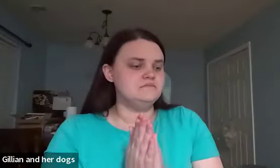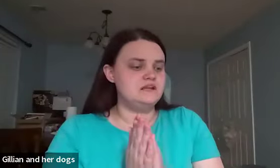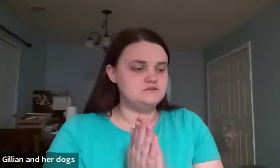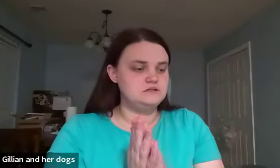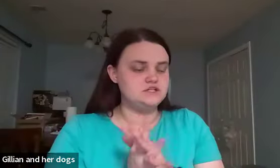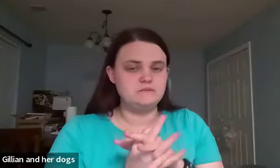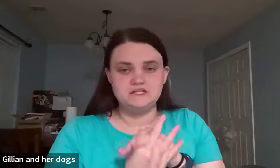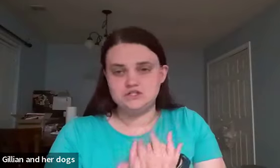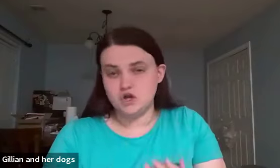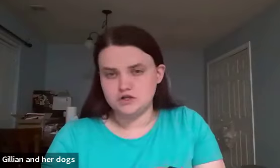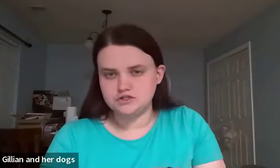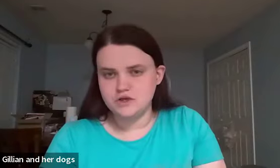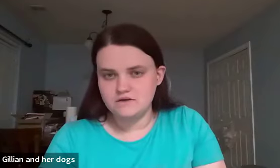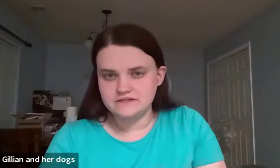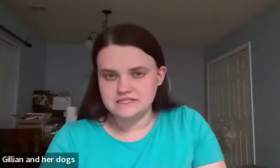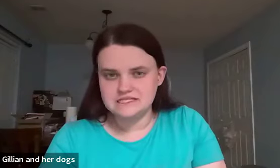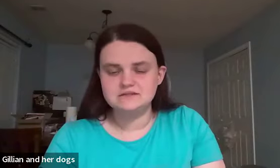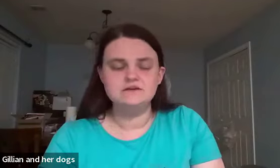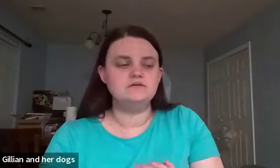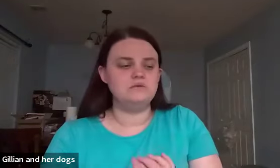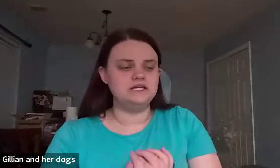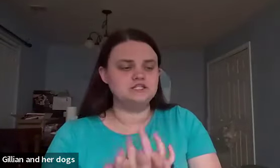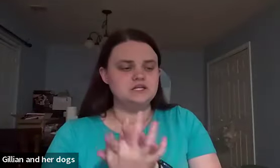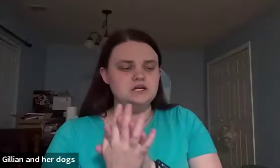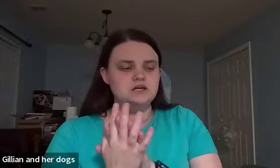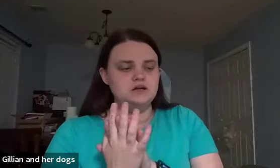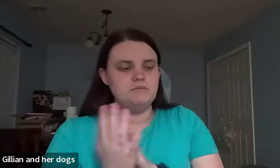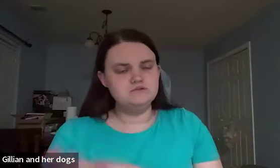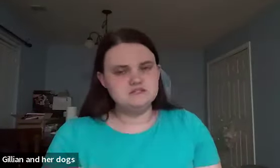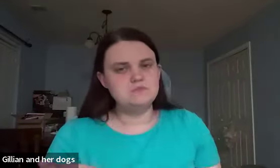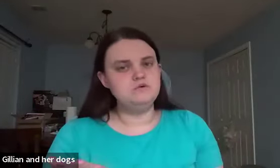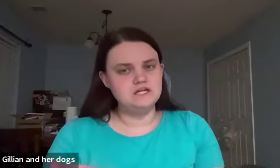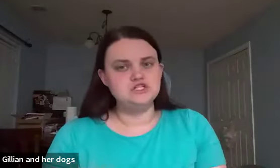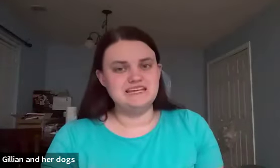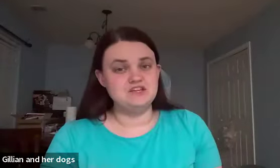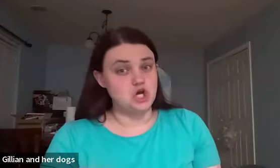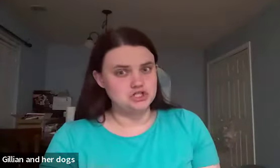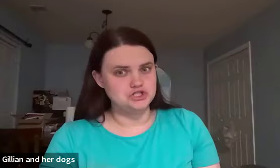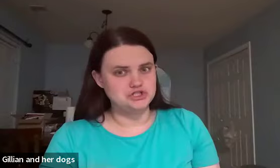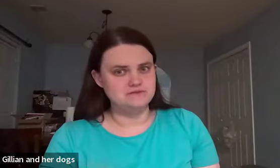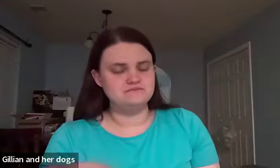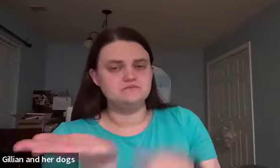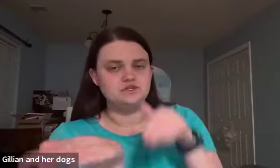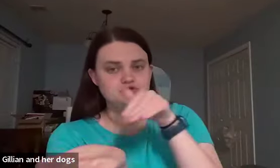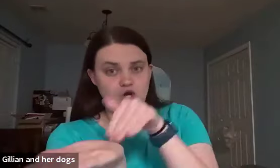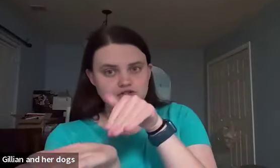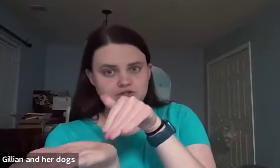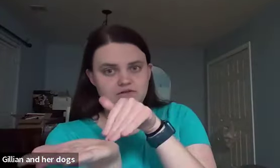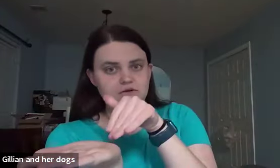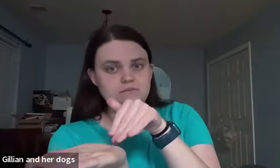The next one is going to be doctor's office, which most of the time you can just say the doctors. So doctor, if you remember